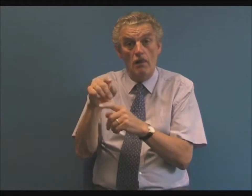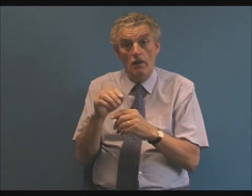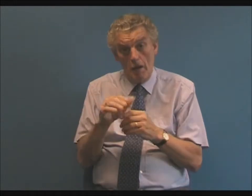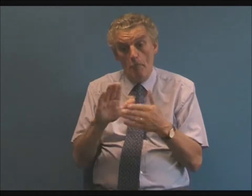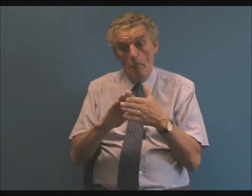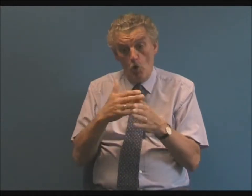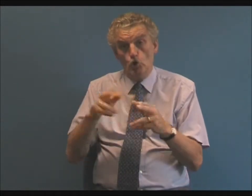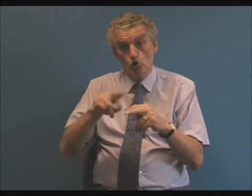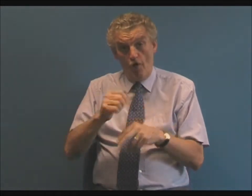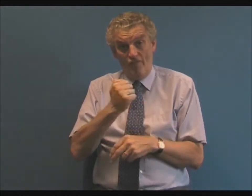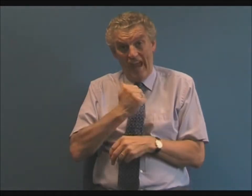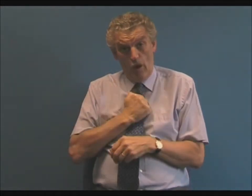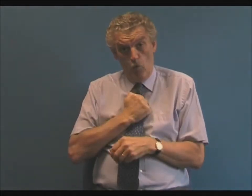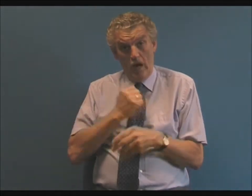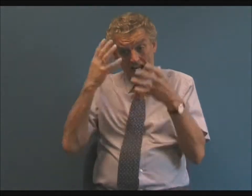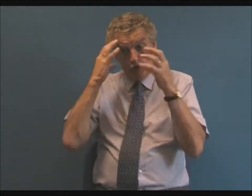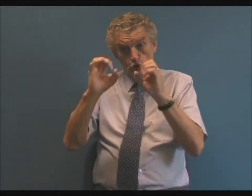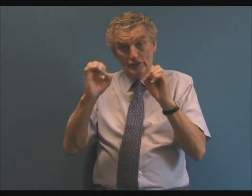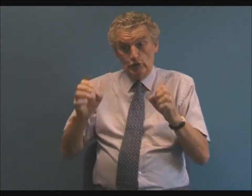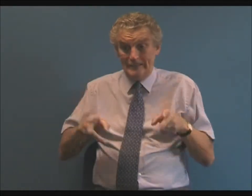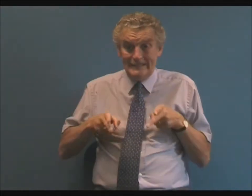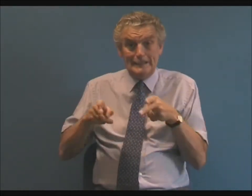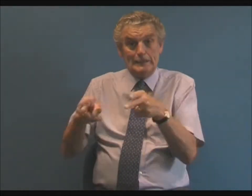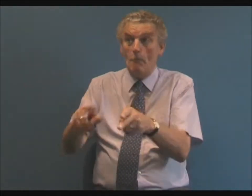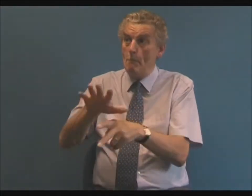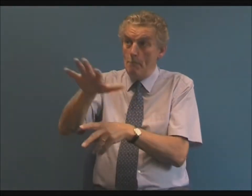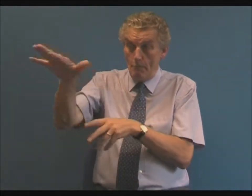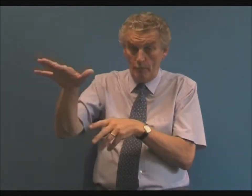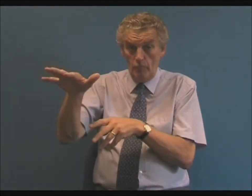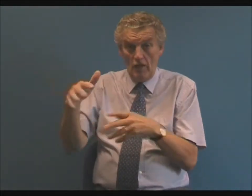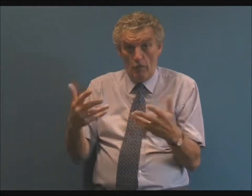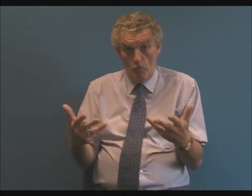will then know what they're going to cope with deaf people.